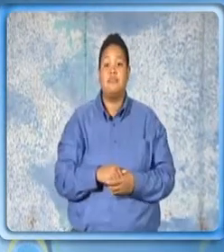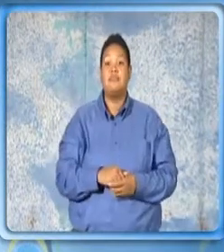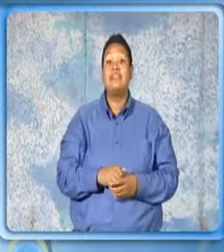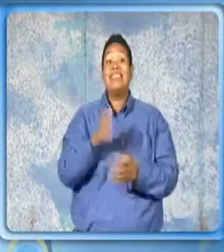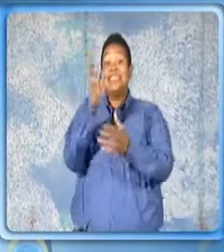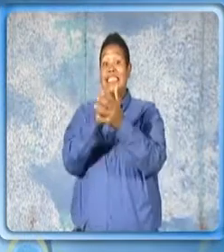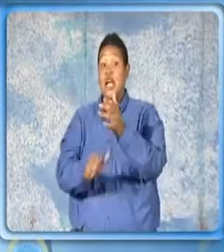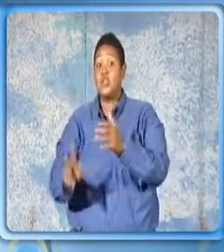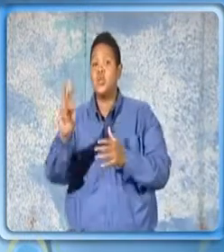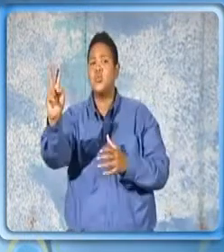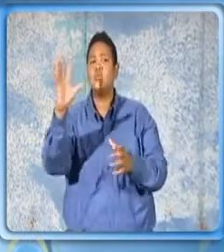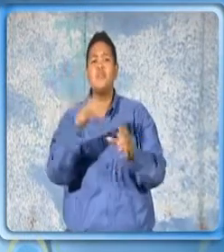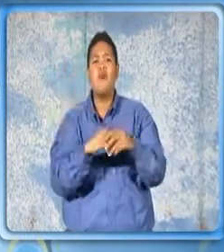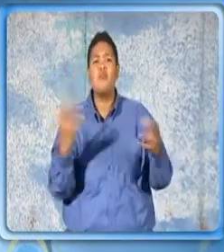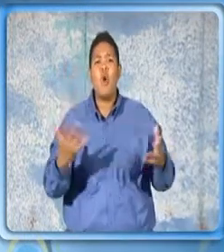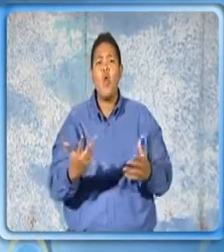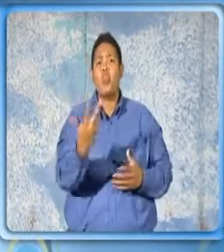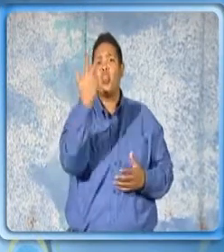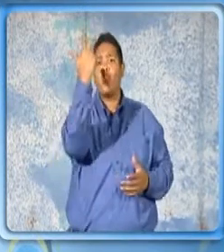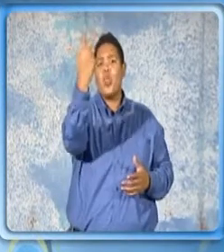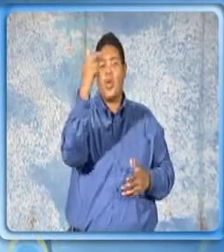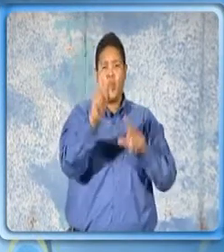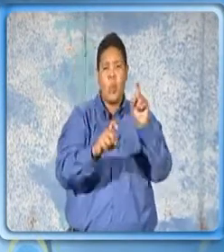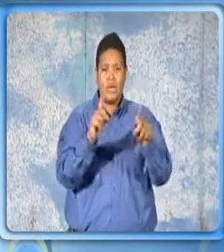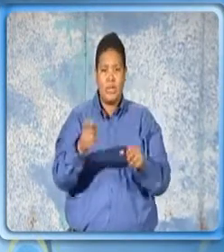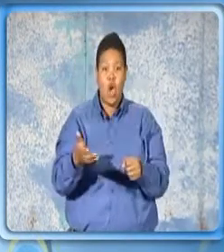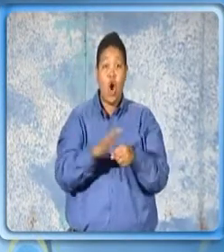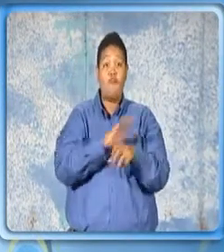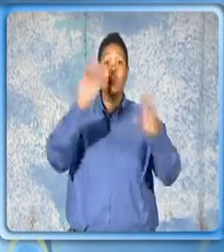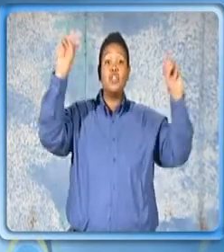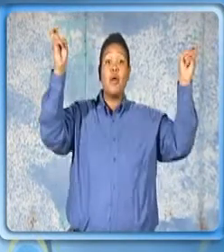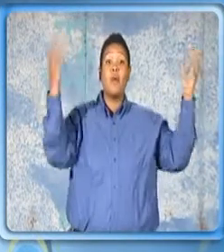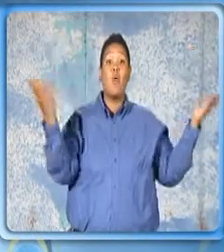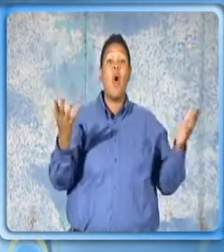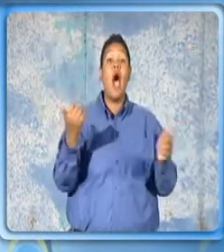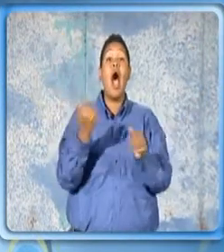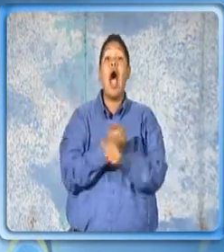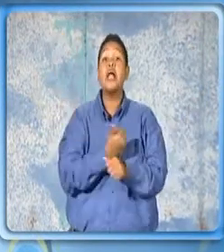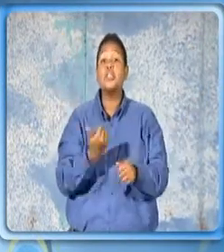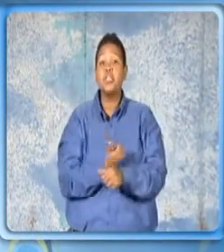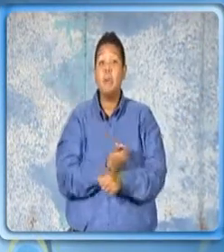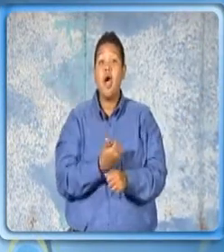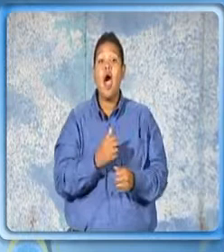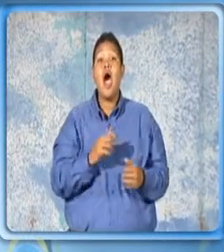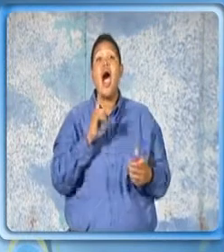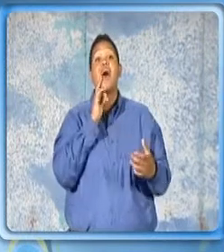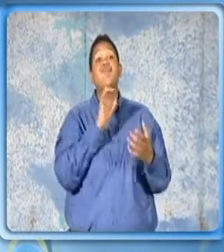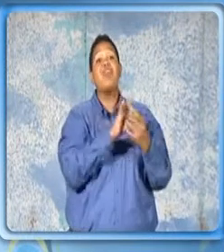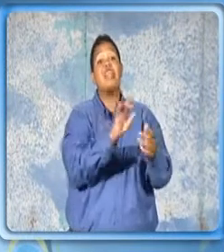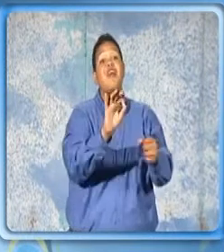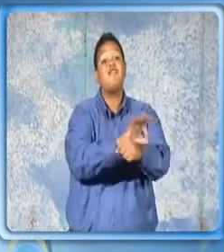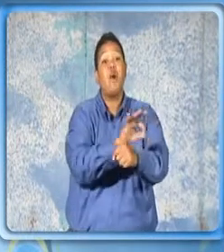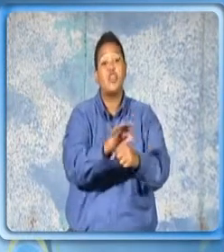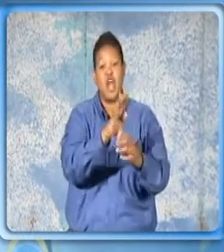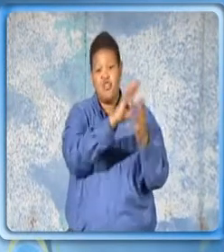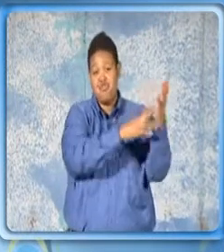Section 2 consists of 3 questions covering the topics algebra and relations, functions, and